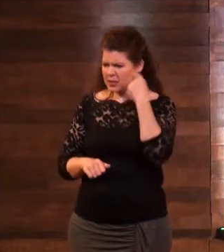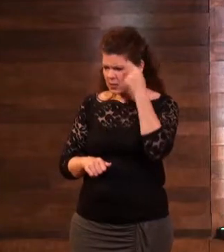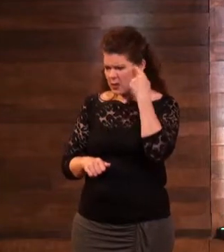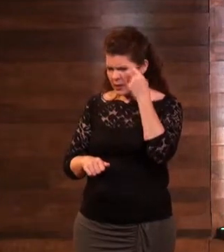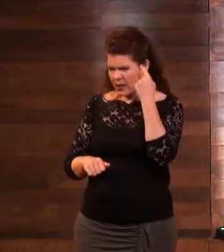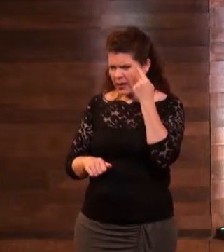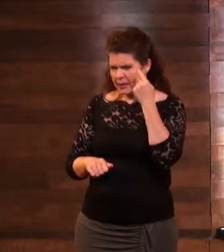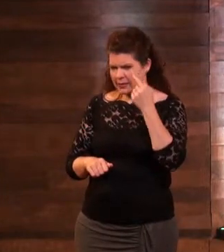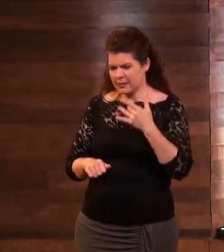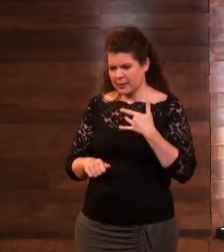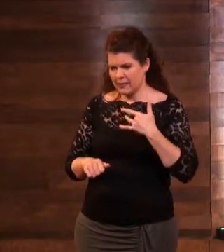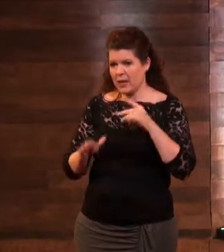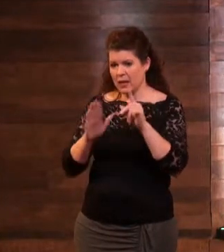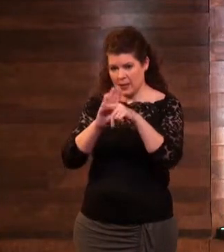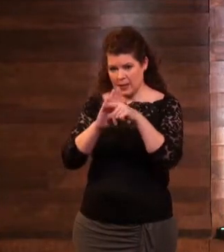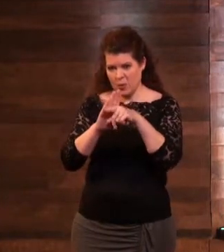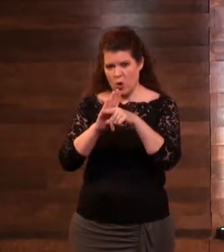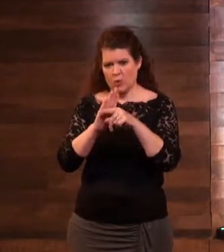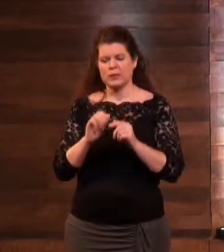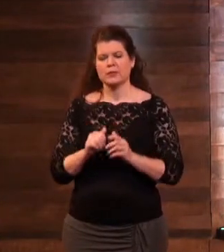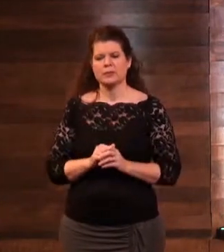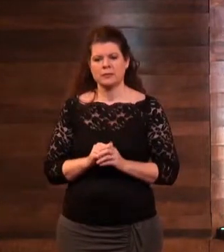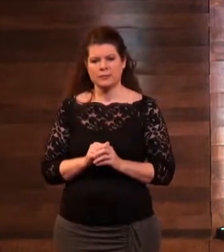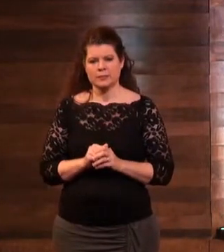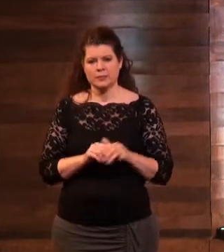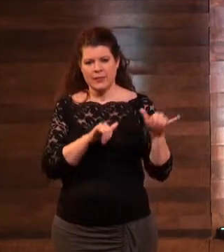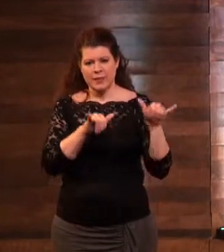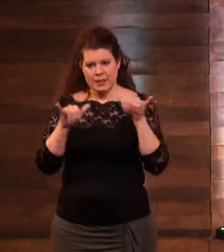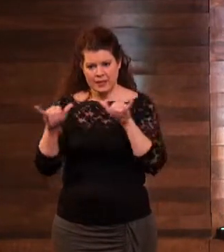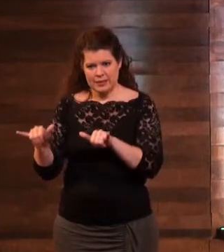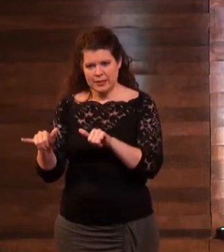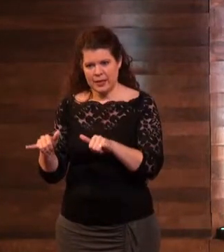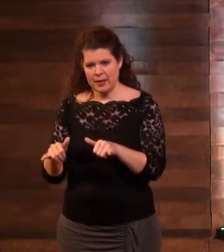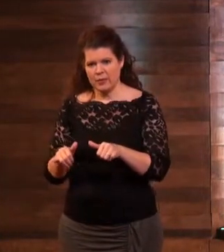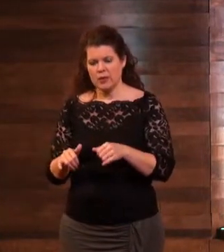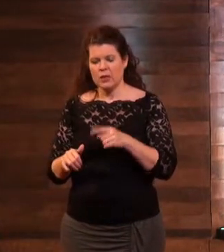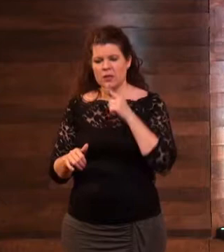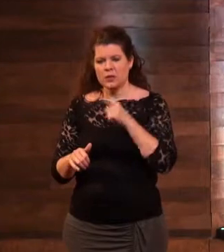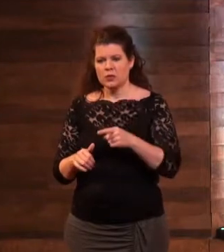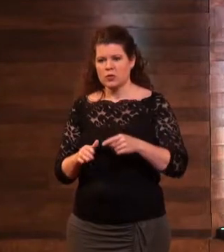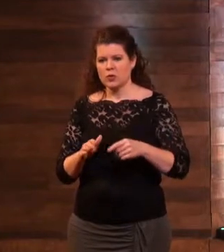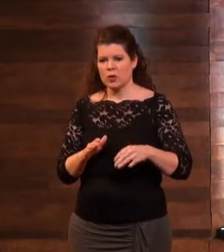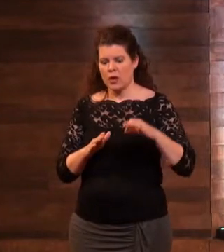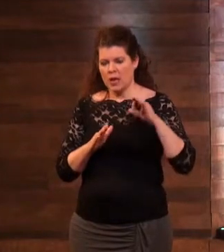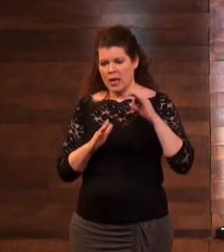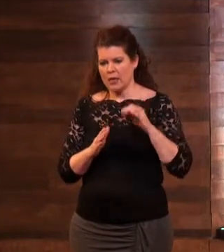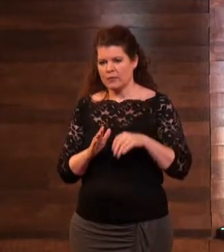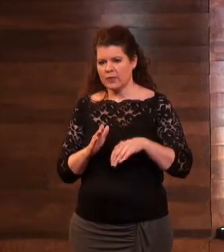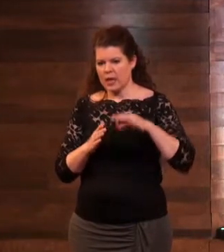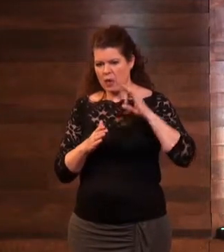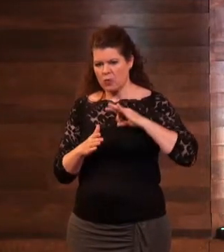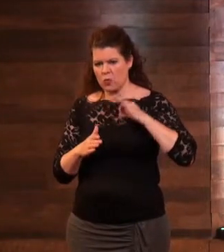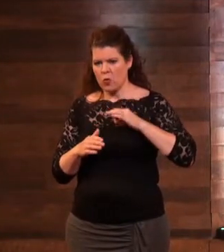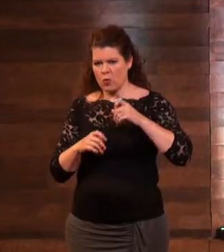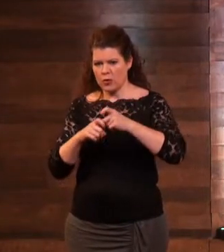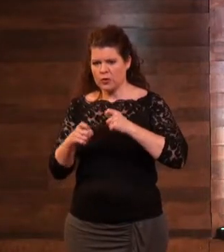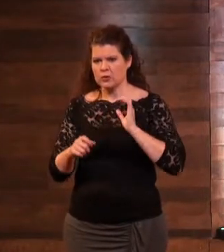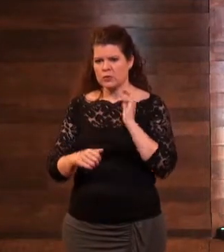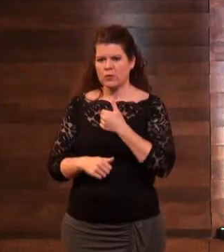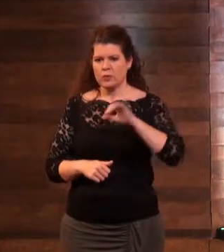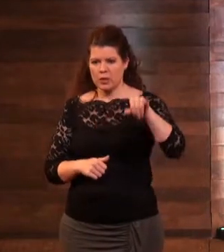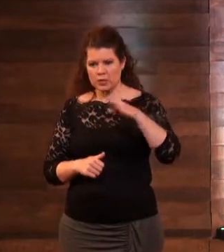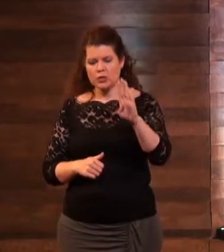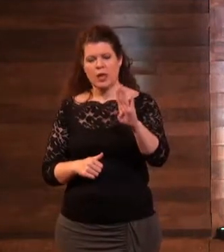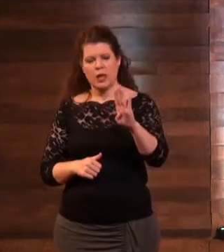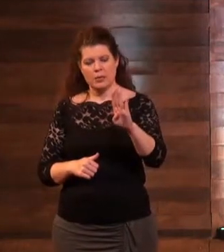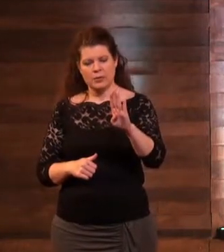I believe that to be true about the rewards from our jobs. Your employer will compensate you on the basis of your job, and